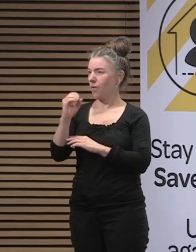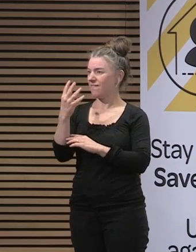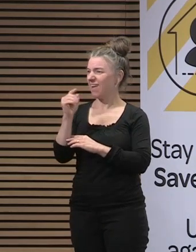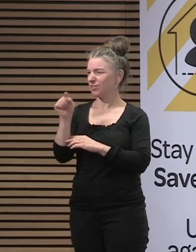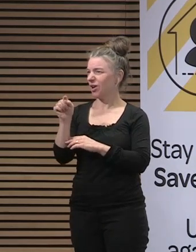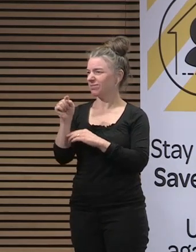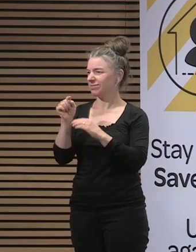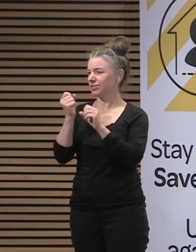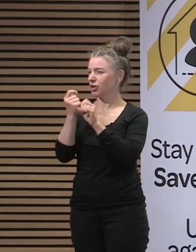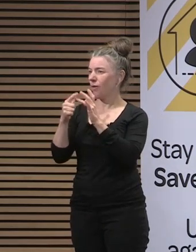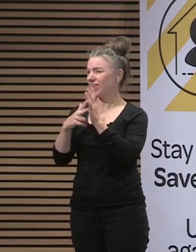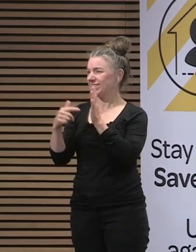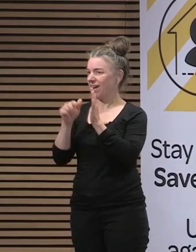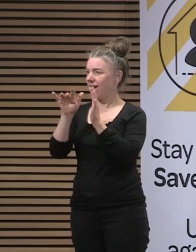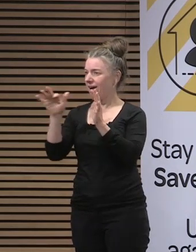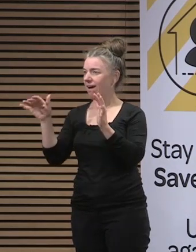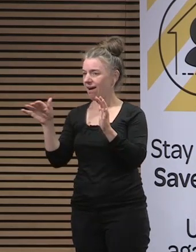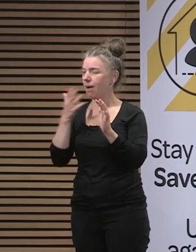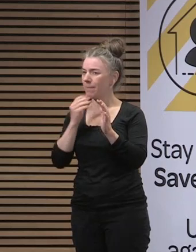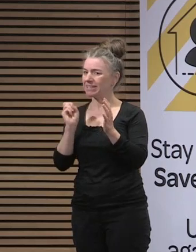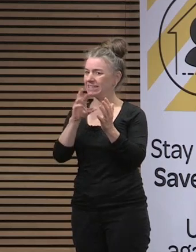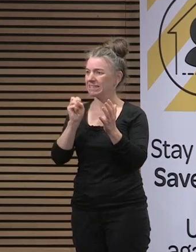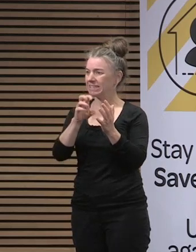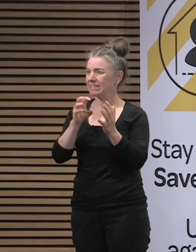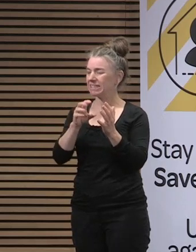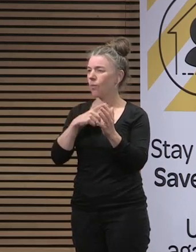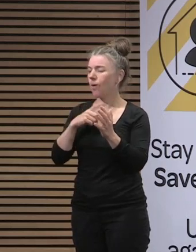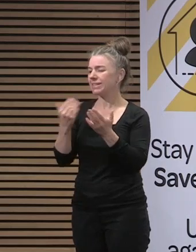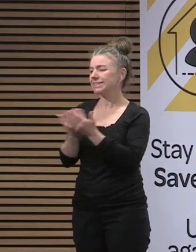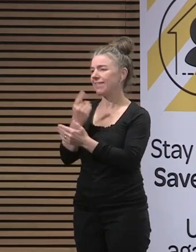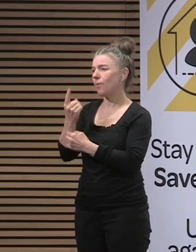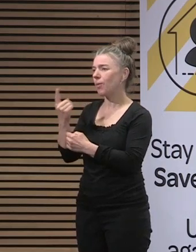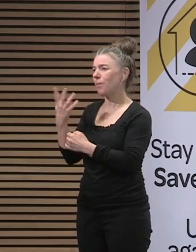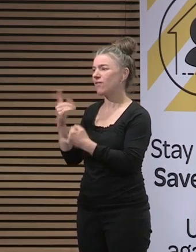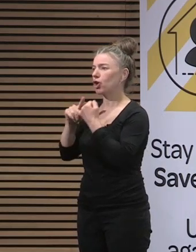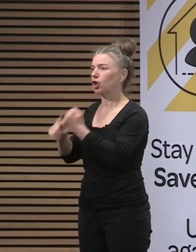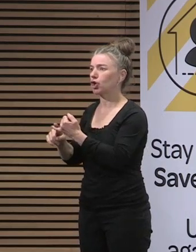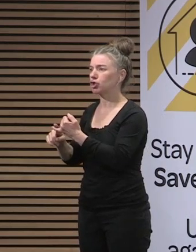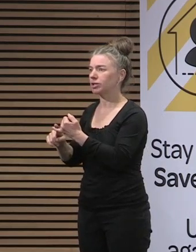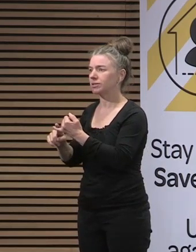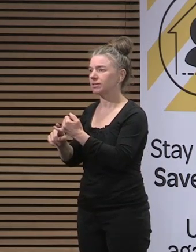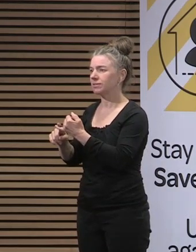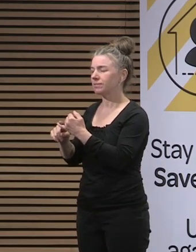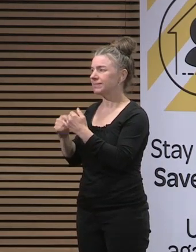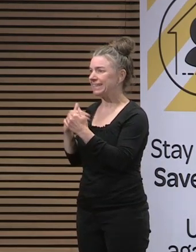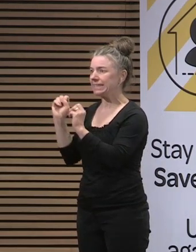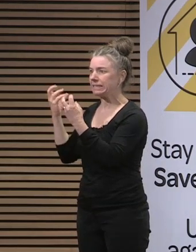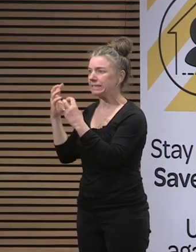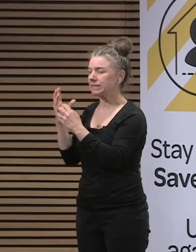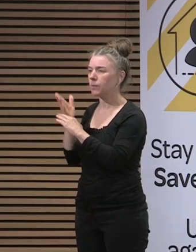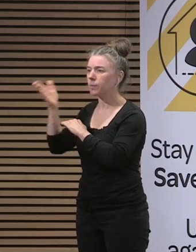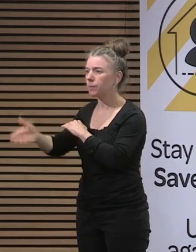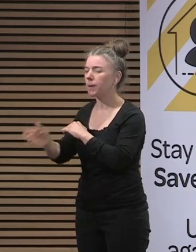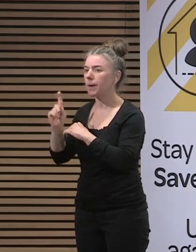triage those calls which are most critical and most urgent, whilst also giving people the ability to share where they have